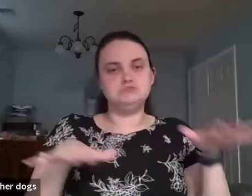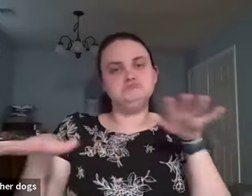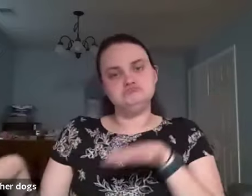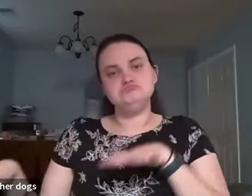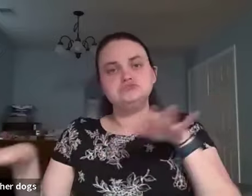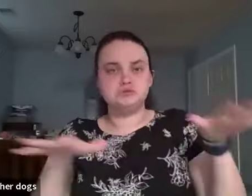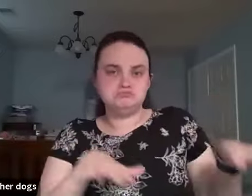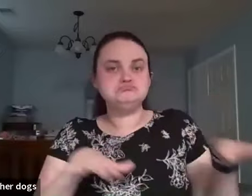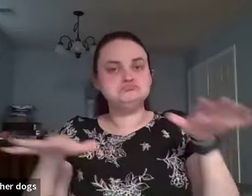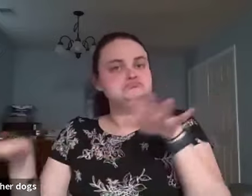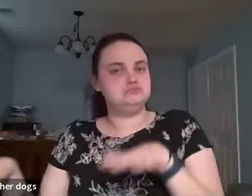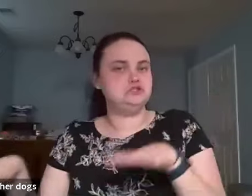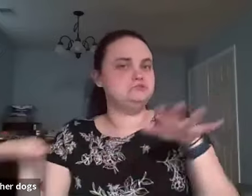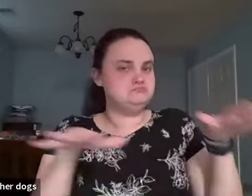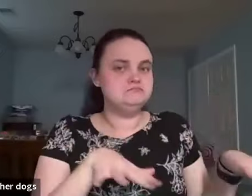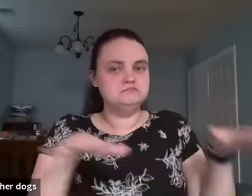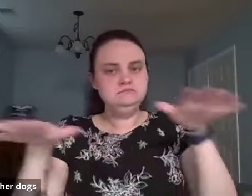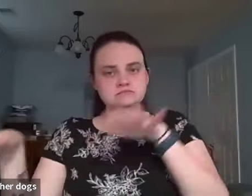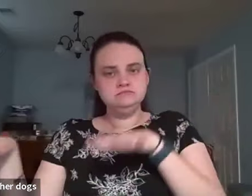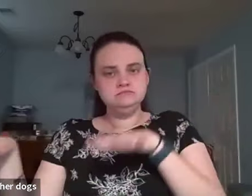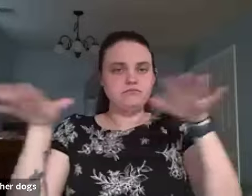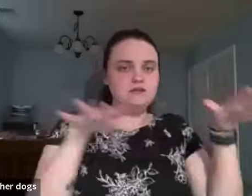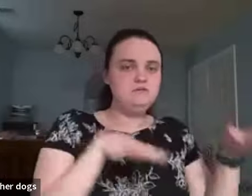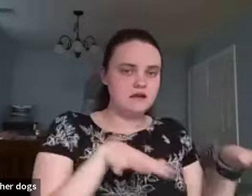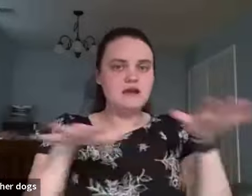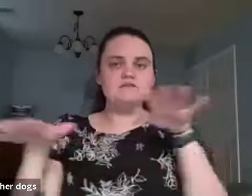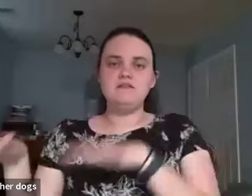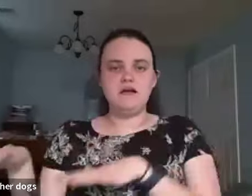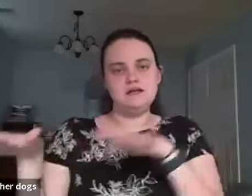Chill, chill, chill. And kind of have that like